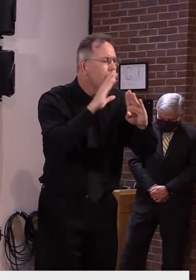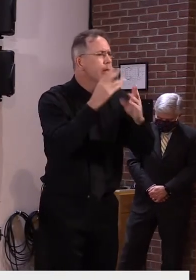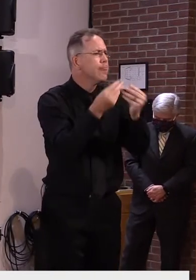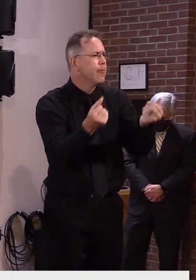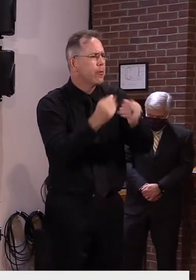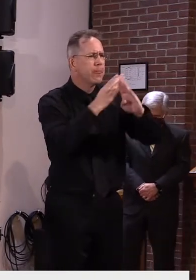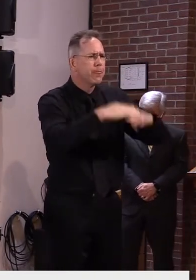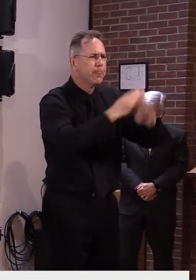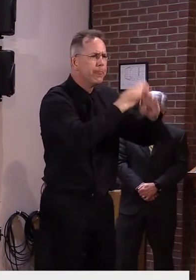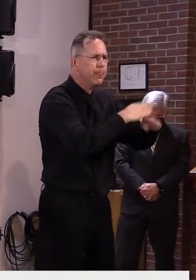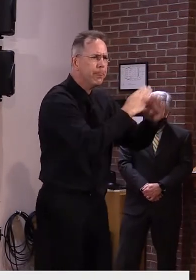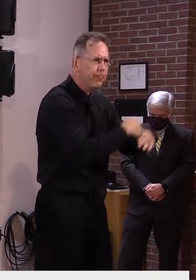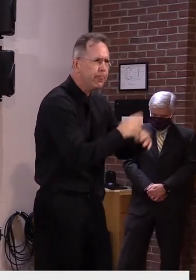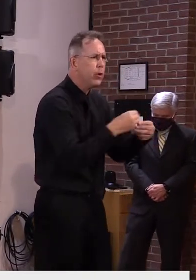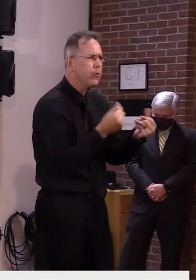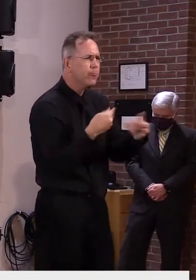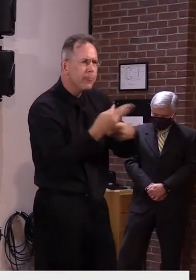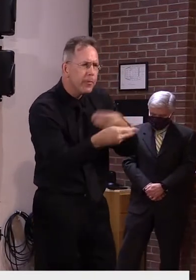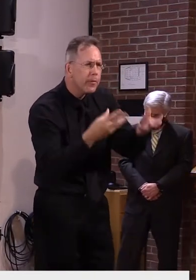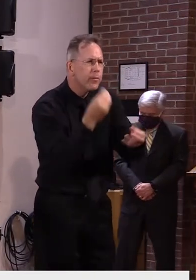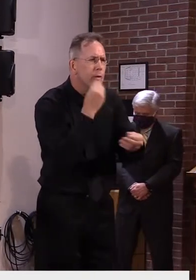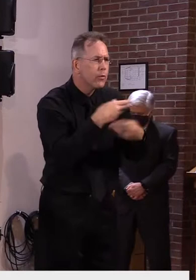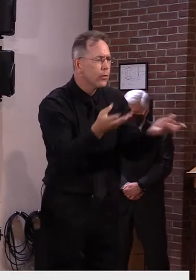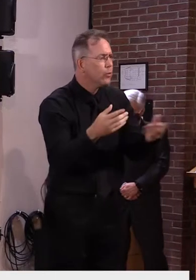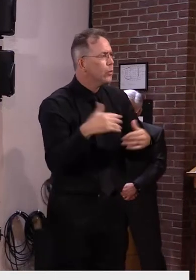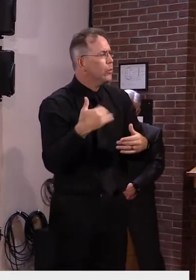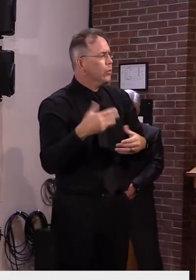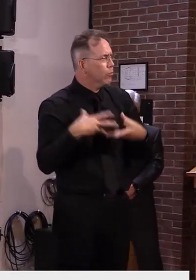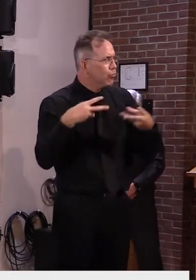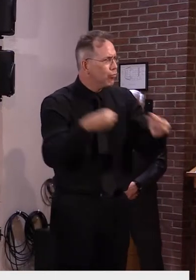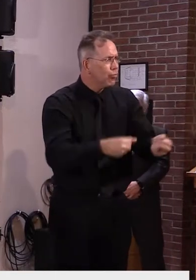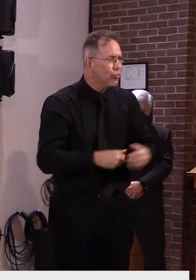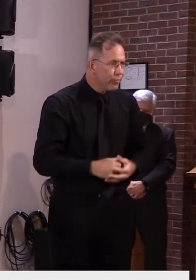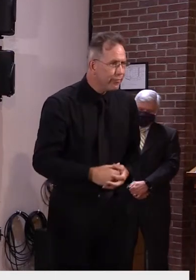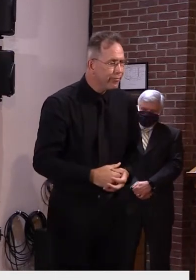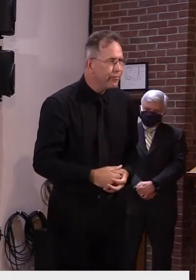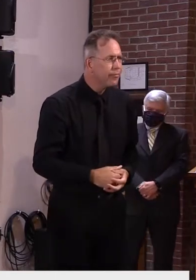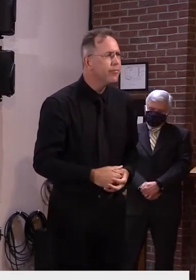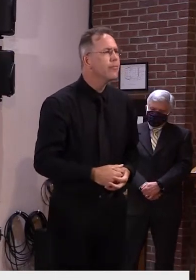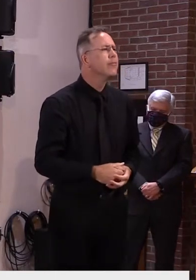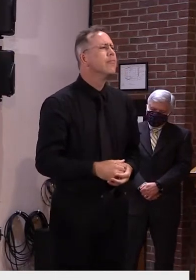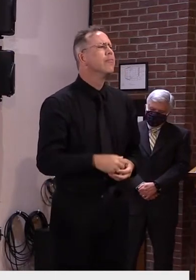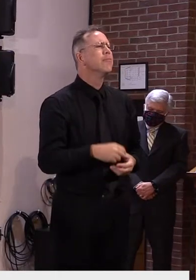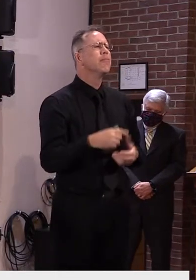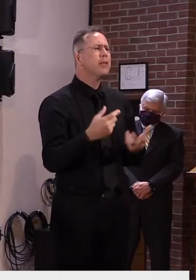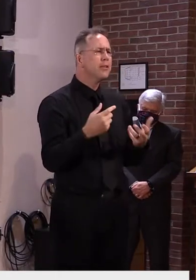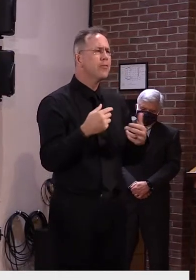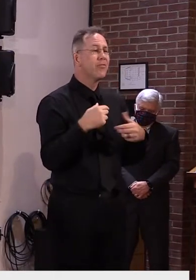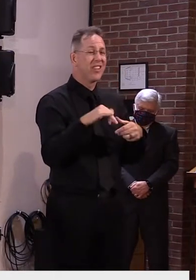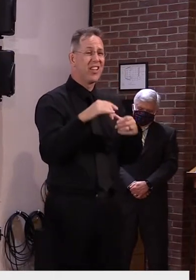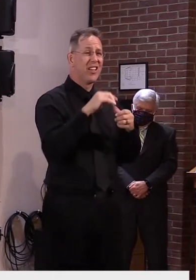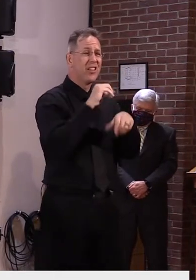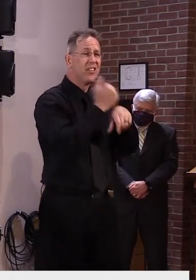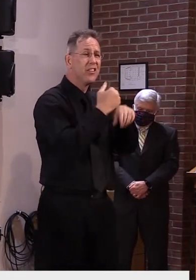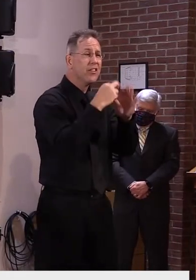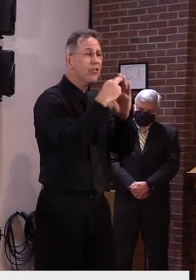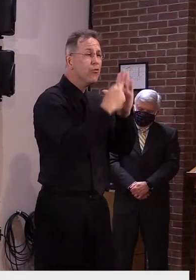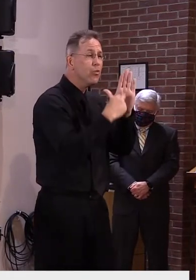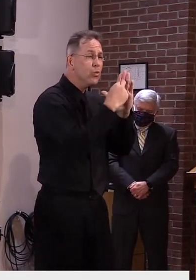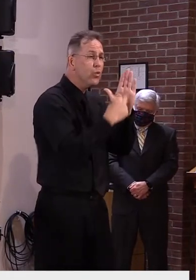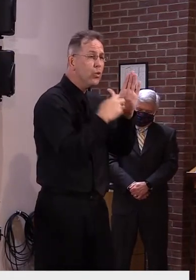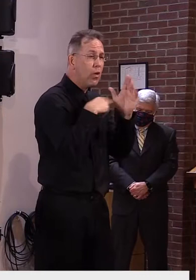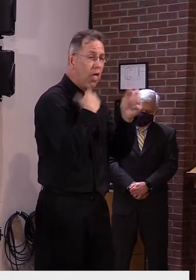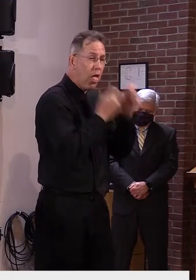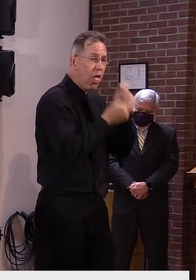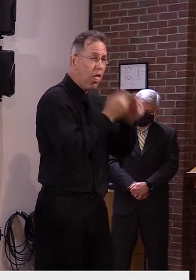students. During this emergency, the frequent changes in regulations, coupled with the significant logistical challenges related